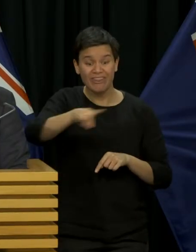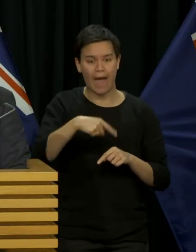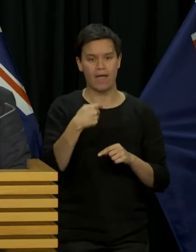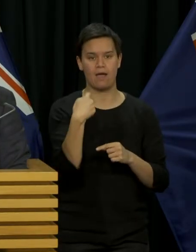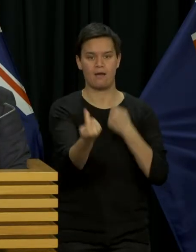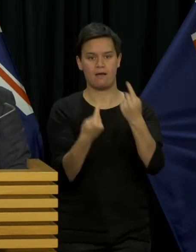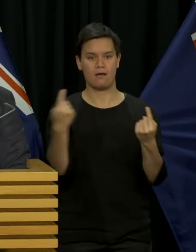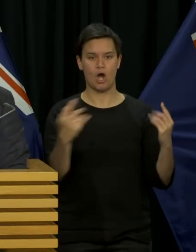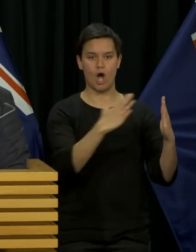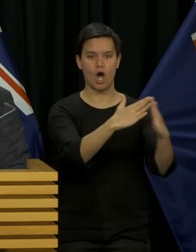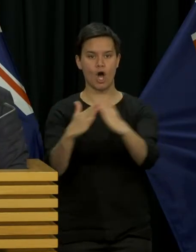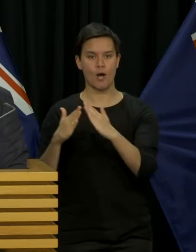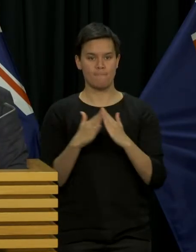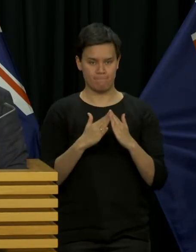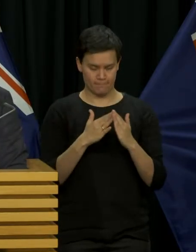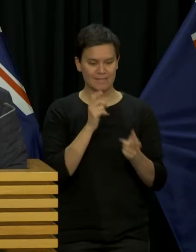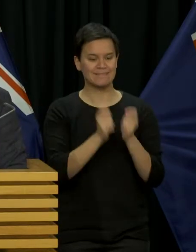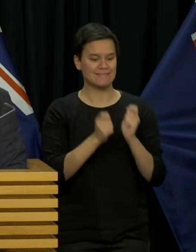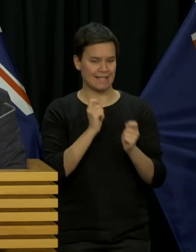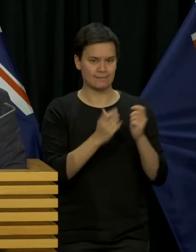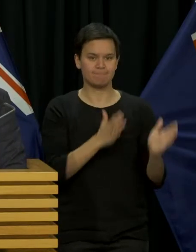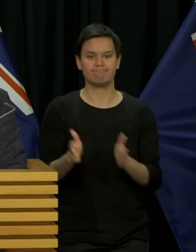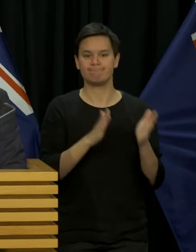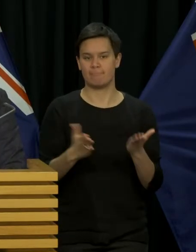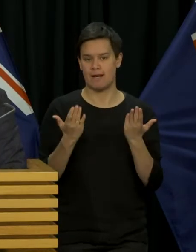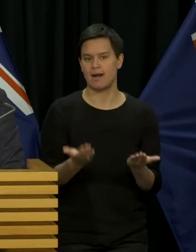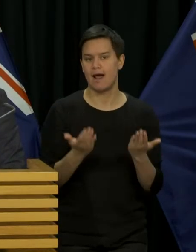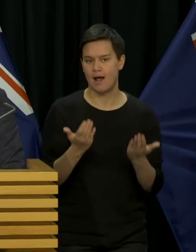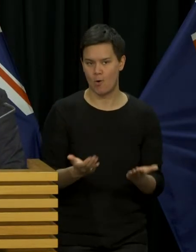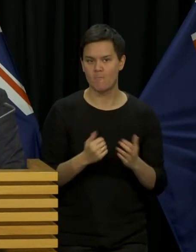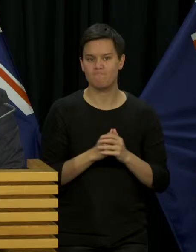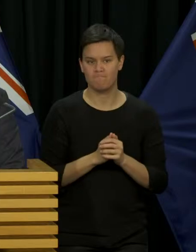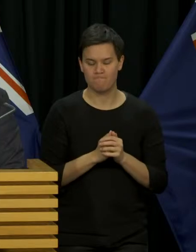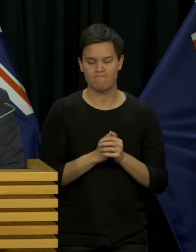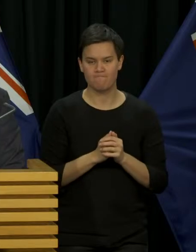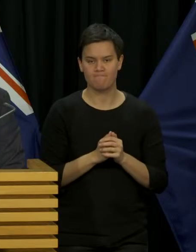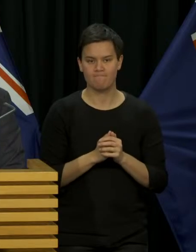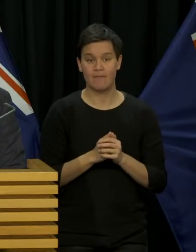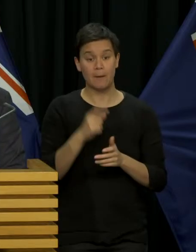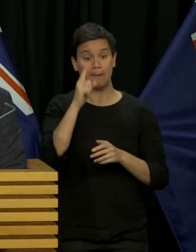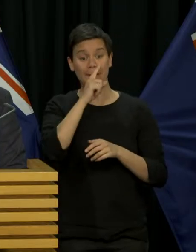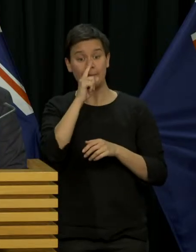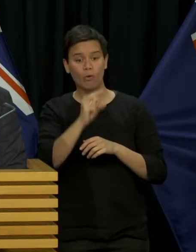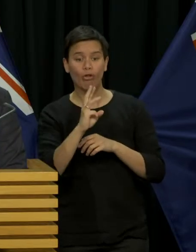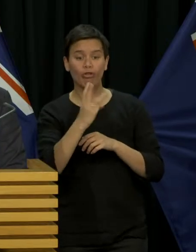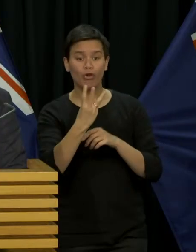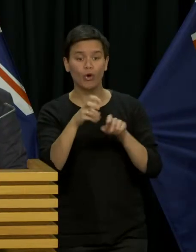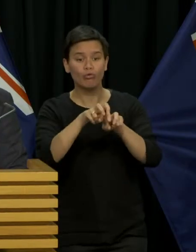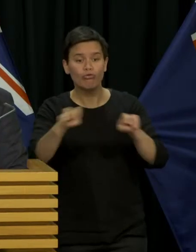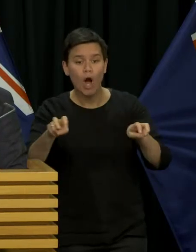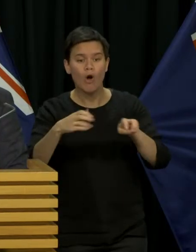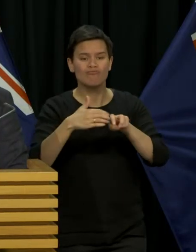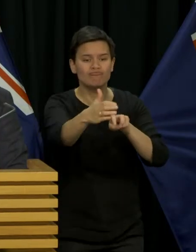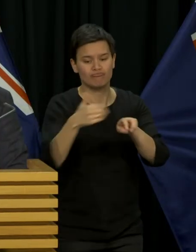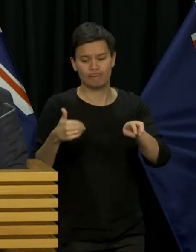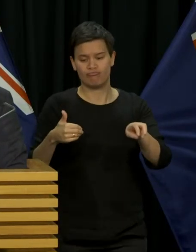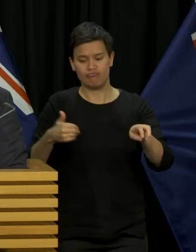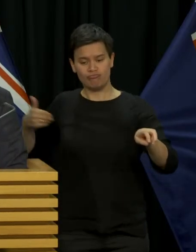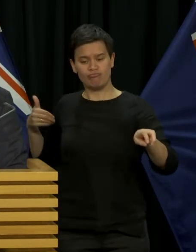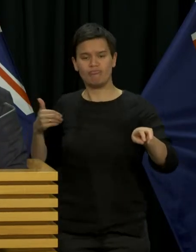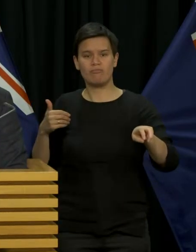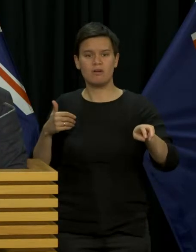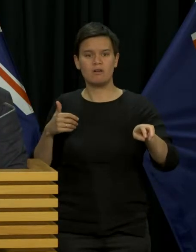other passengers on the flight. These passengers are not considered to be close contacts. They will not be required